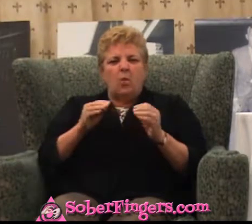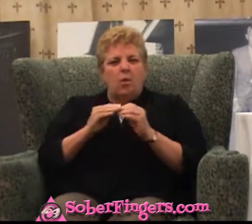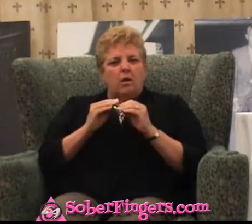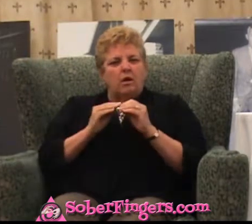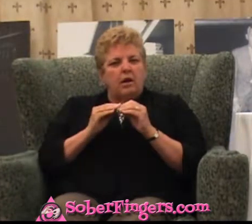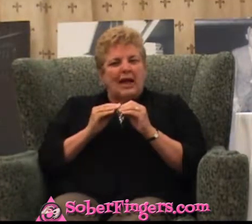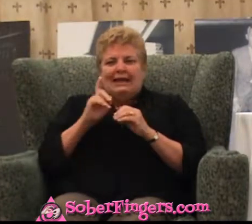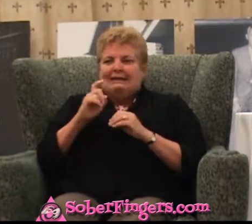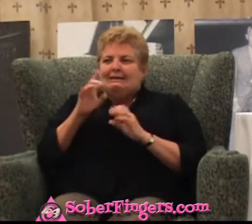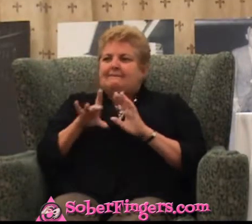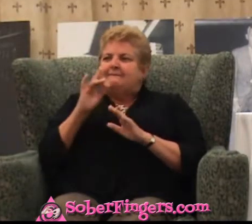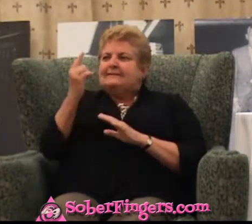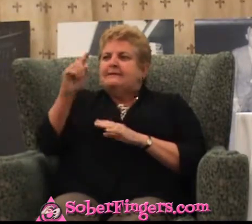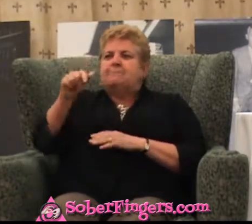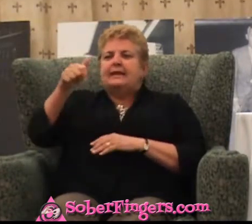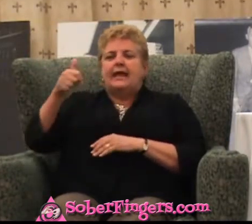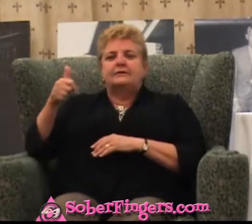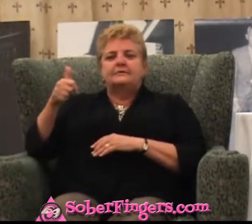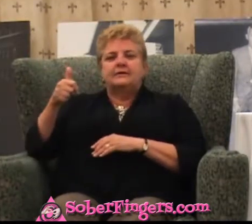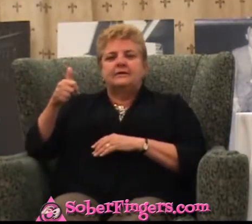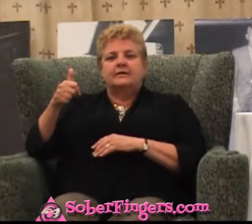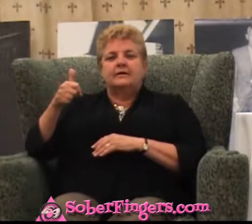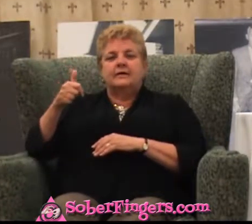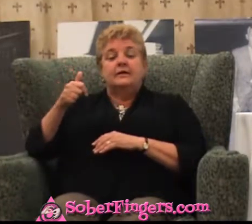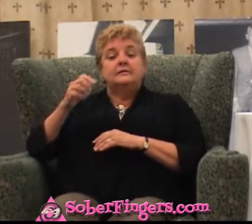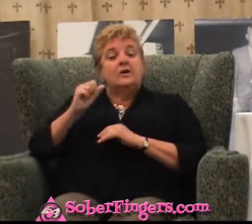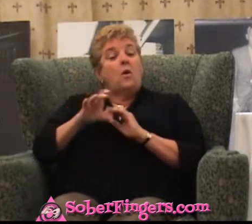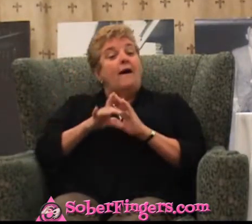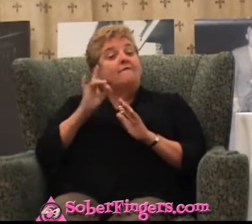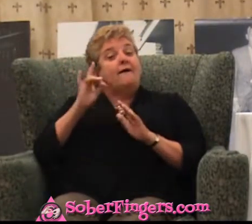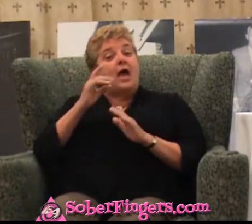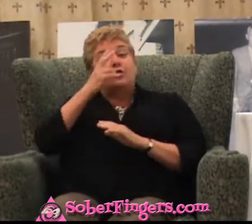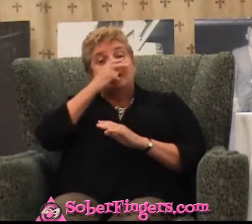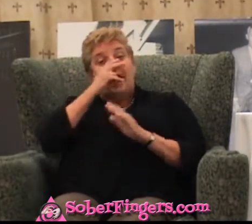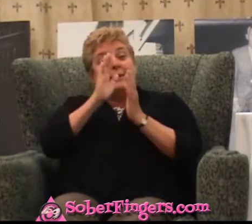find something else, and I discovered comic books. Because the stories